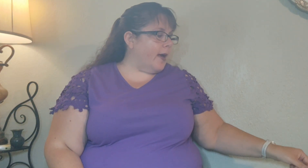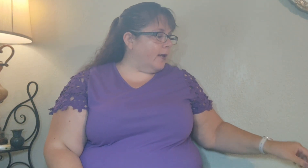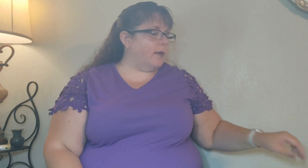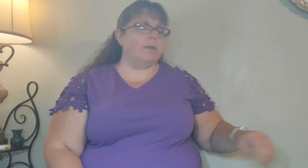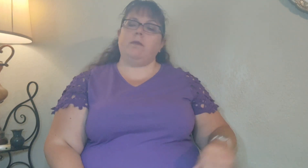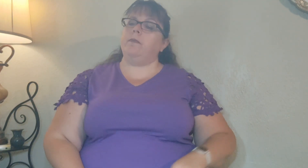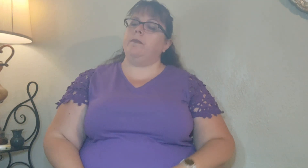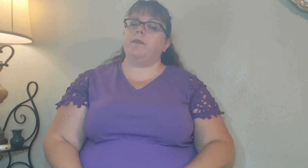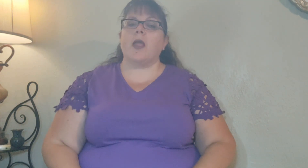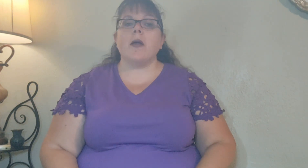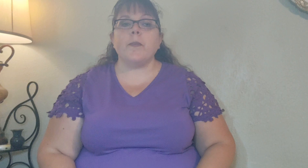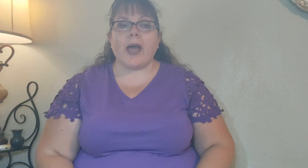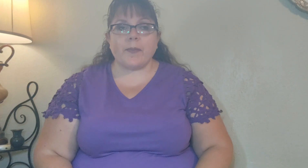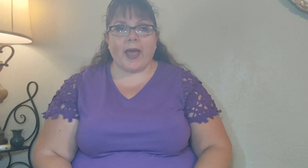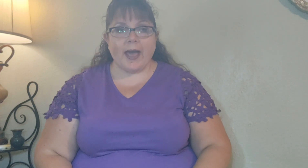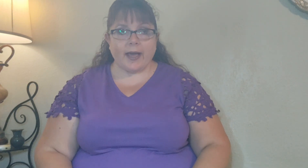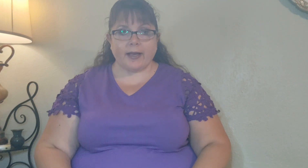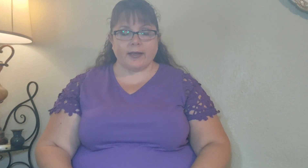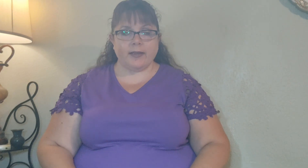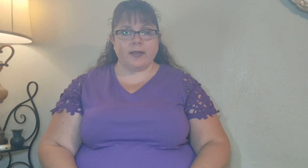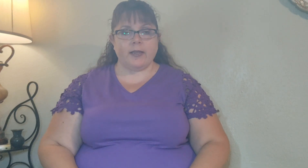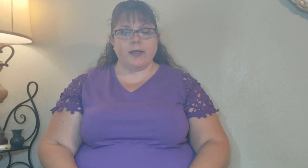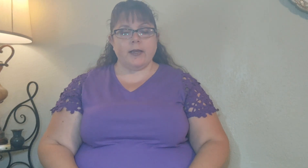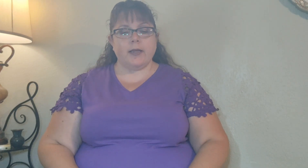And backpack,